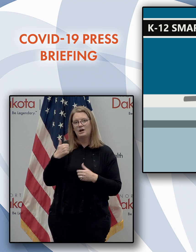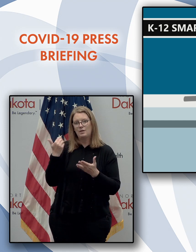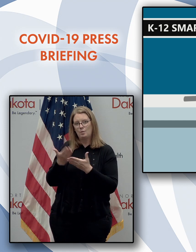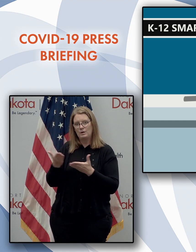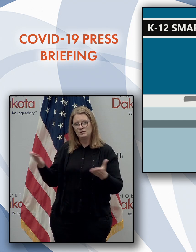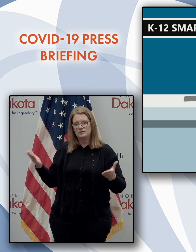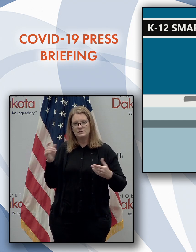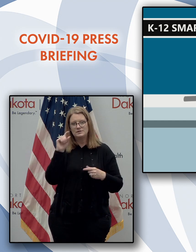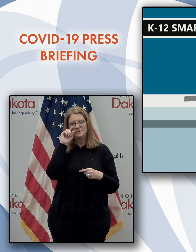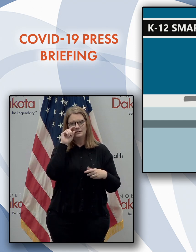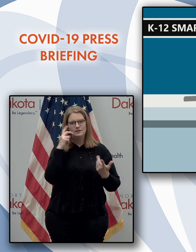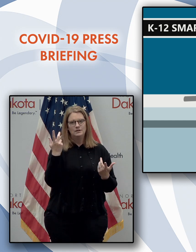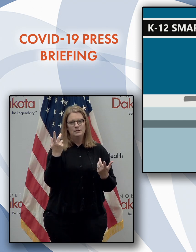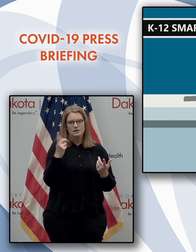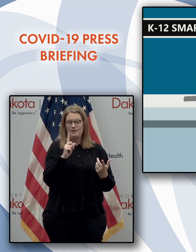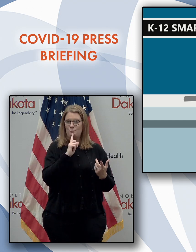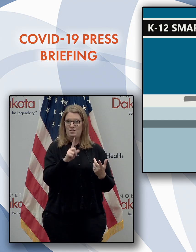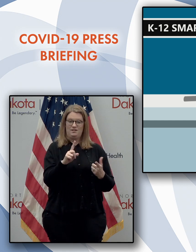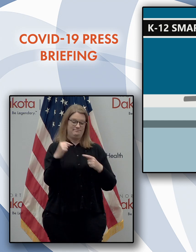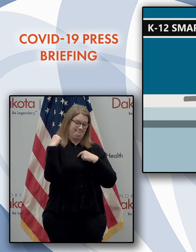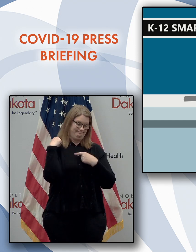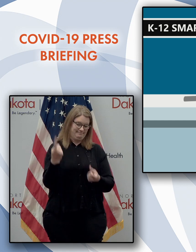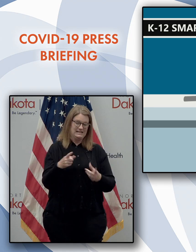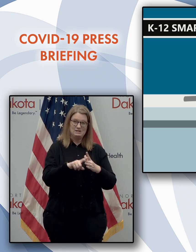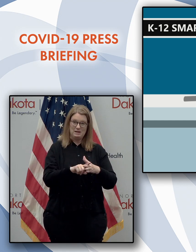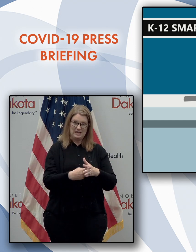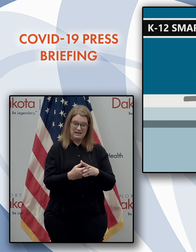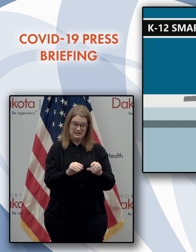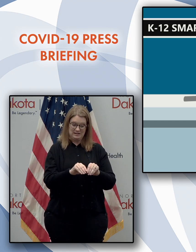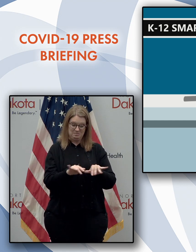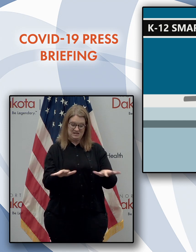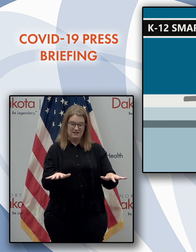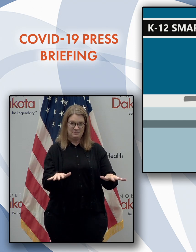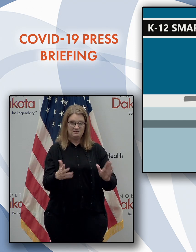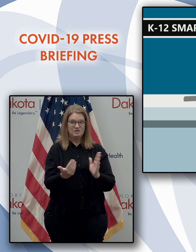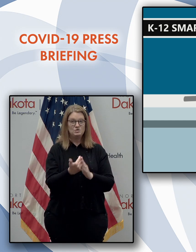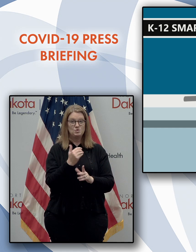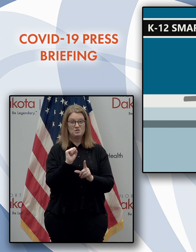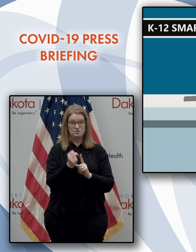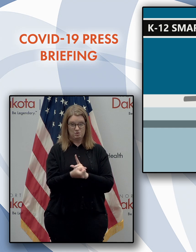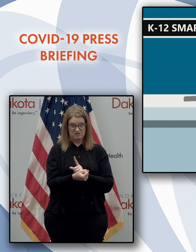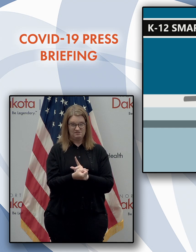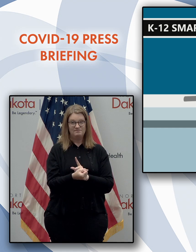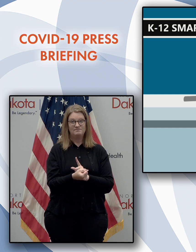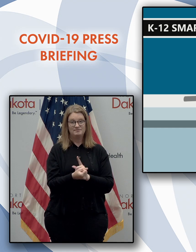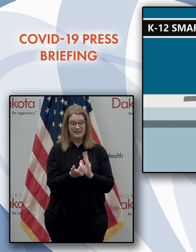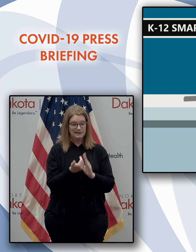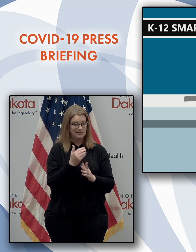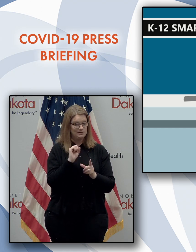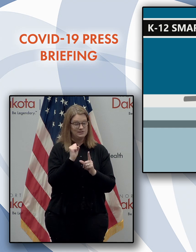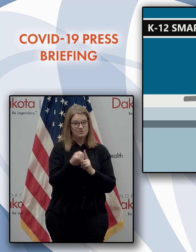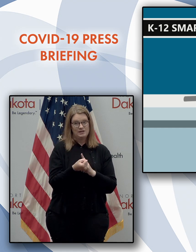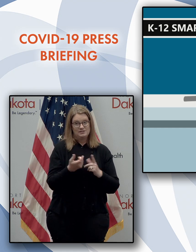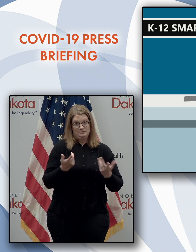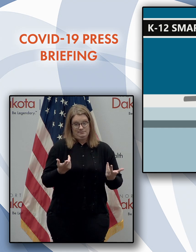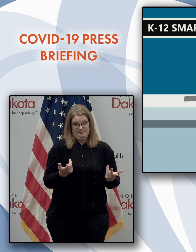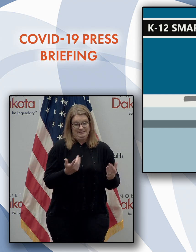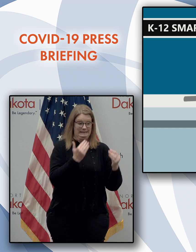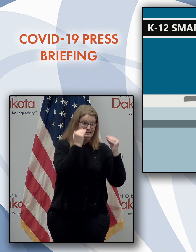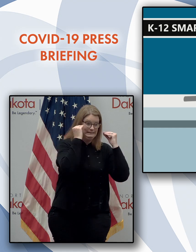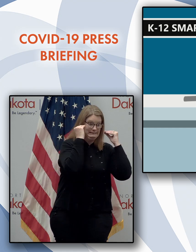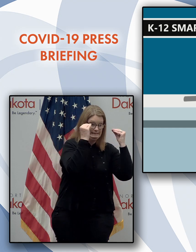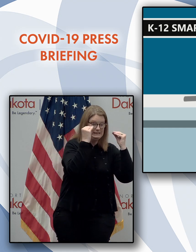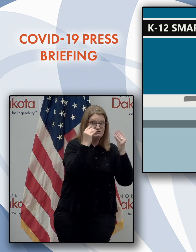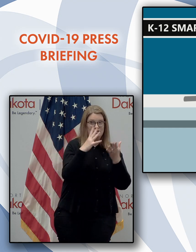resources. As we've said all along, with the pandemic, we're entering new territory because we have yet to manage teaching and learning.